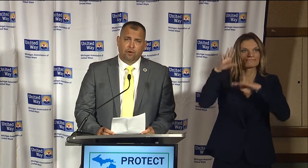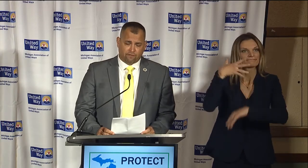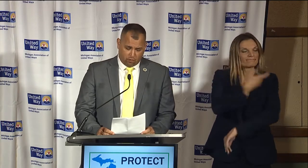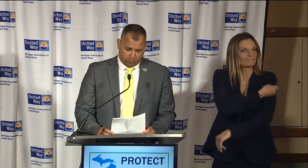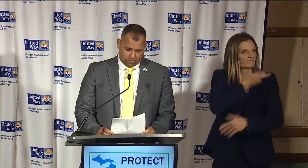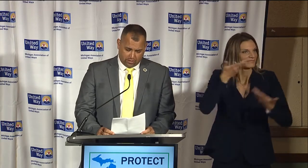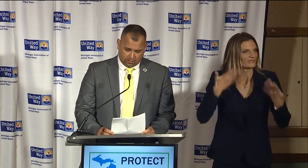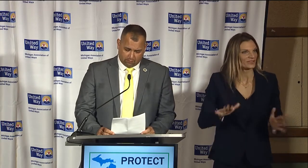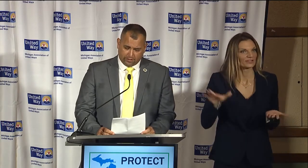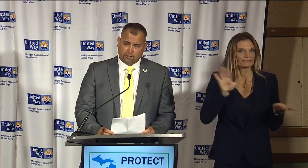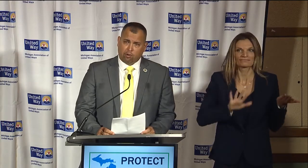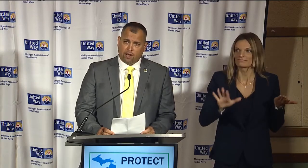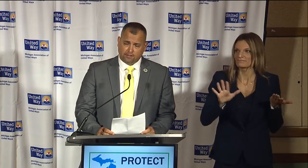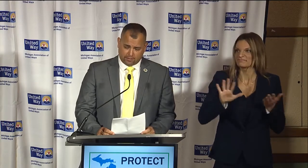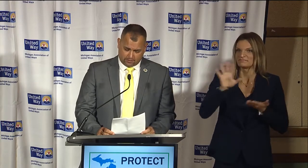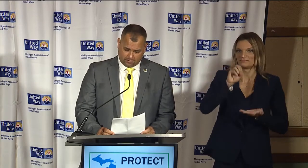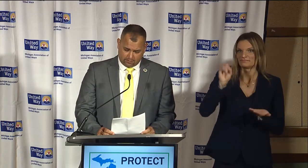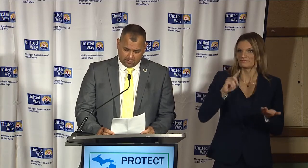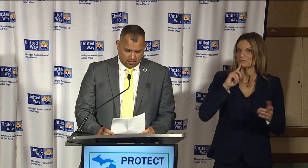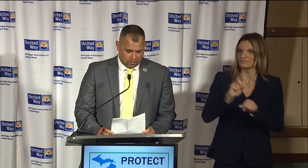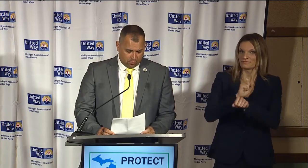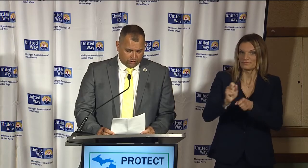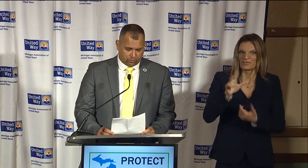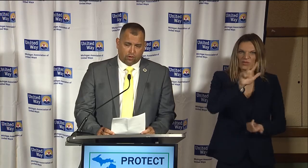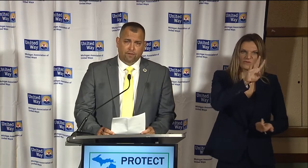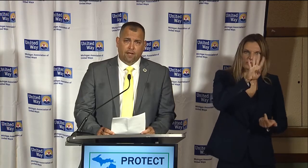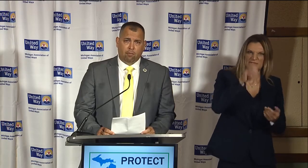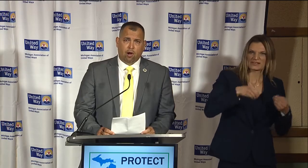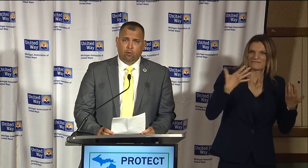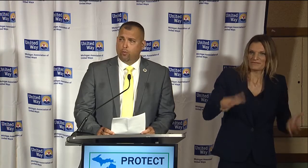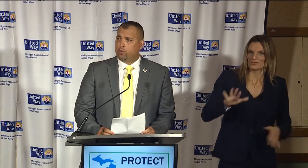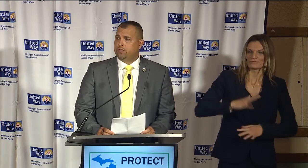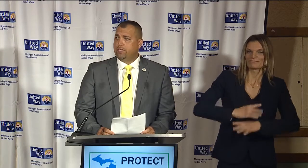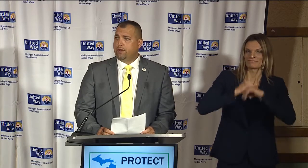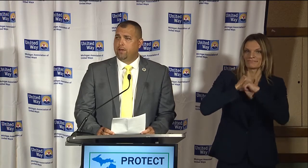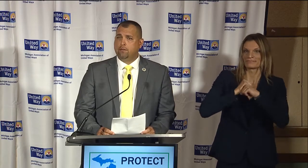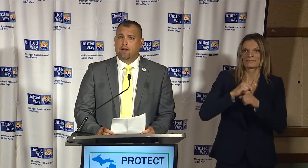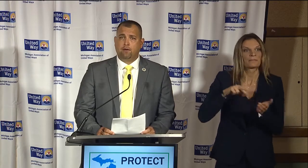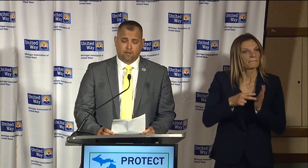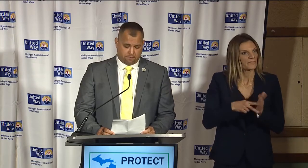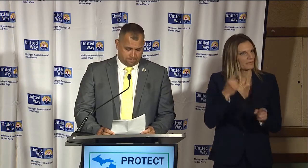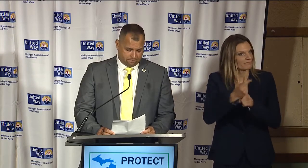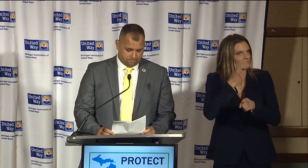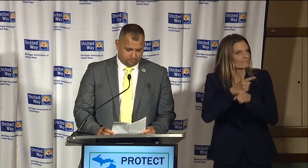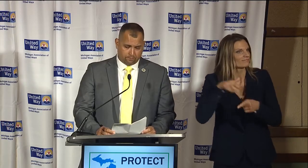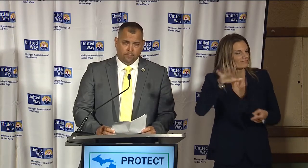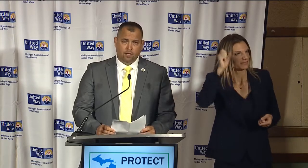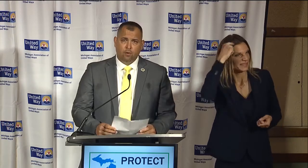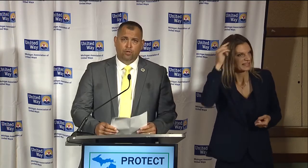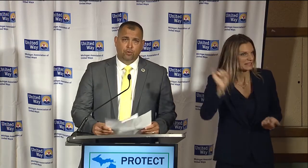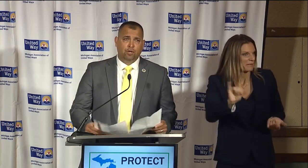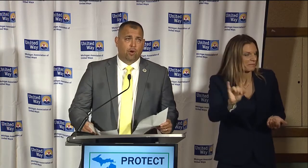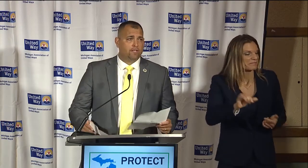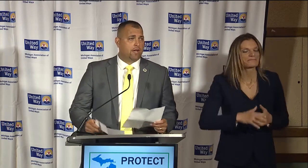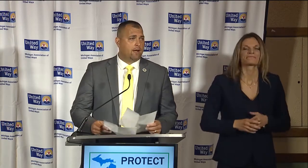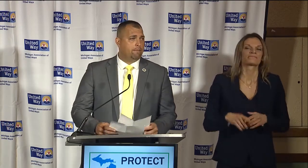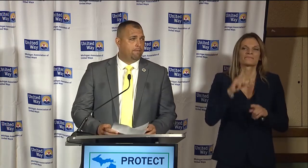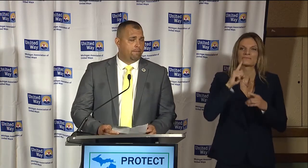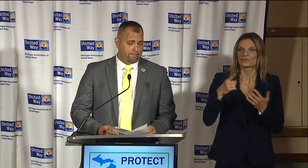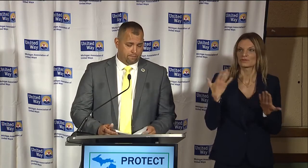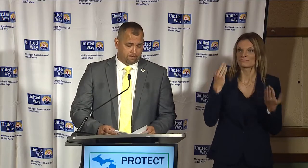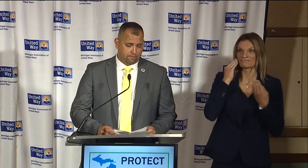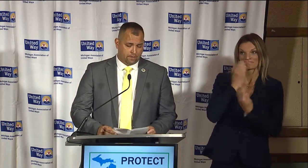over 34% completing the process, which is roughly on par with what we're seeing here in Ingham County. We're doing a great